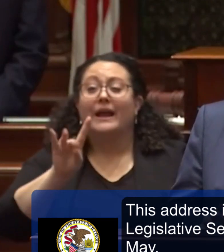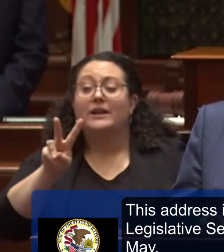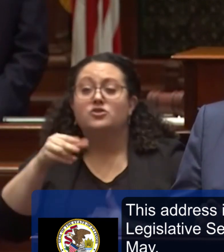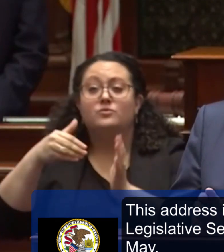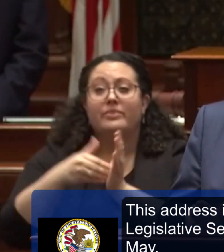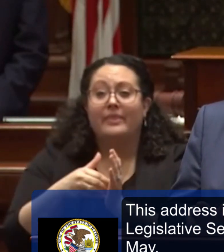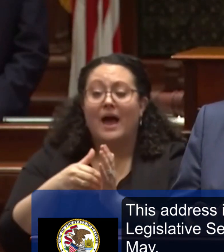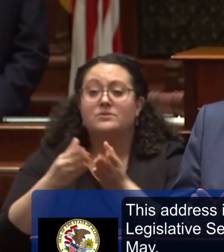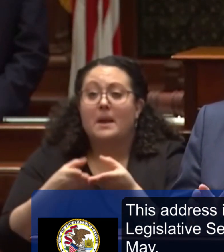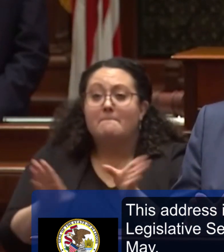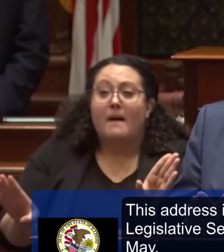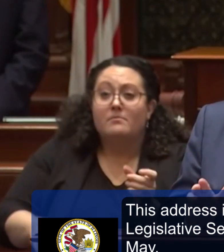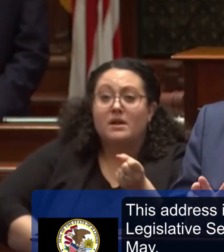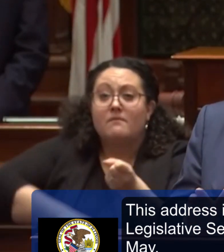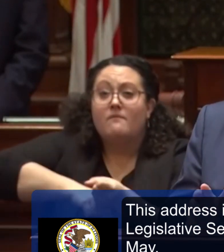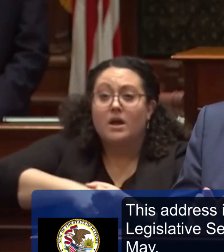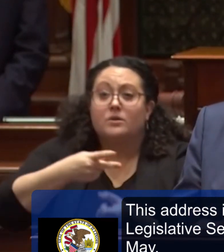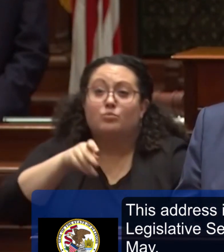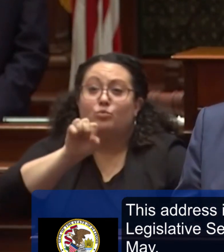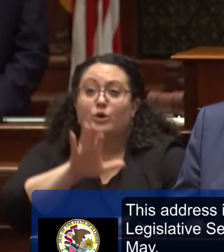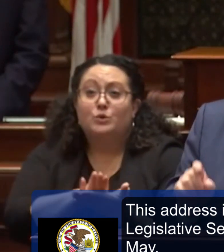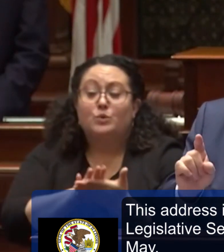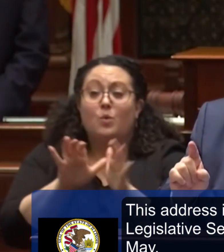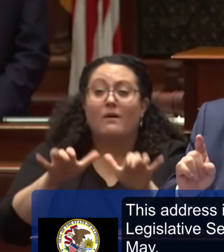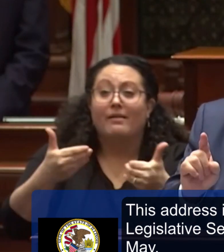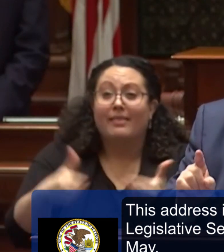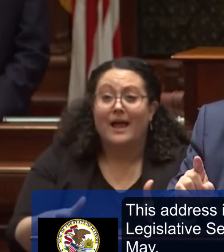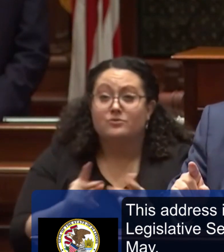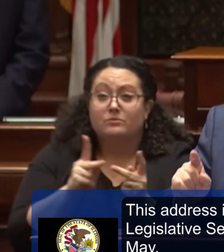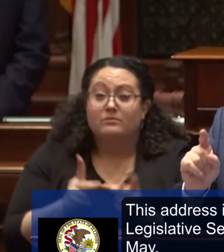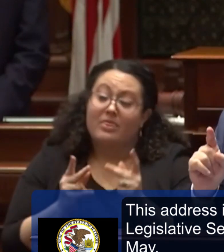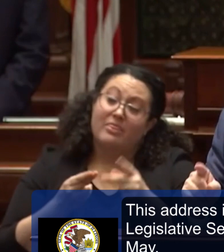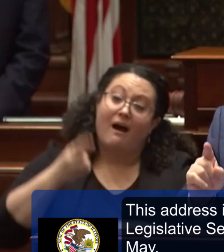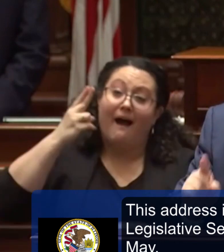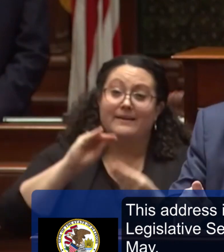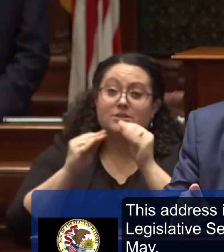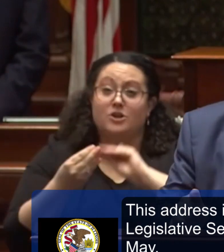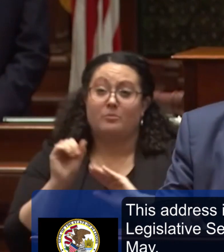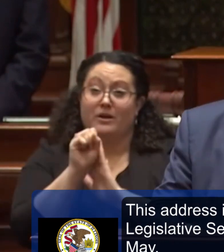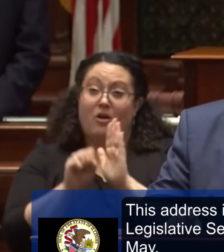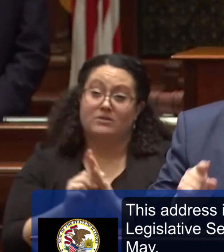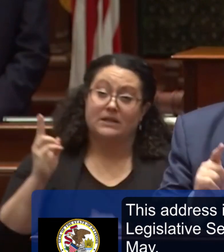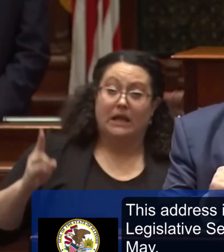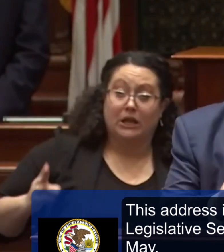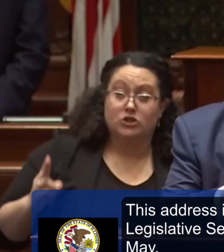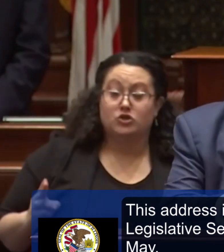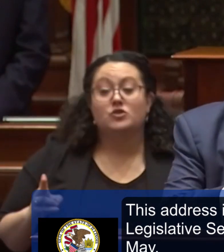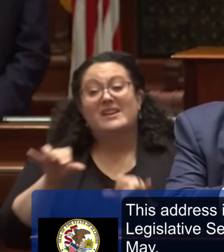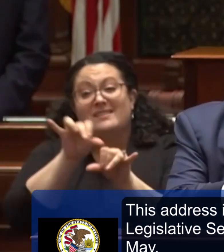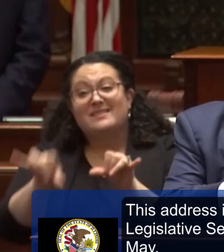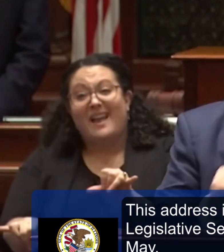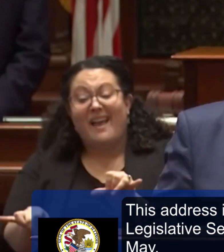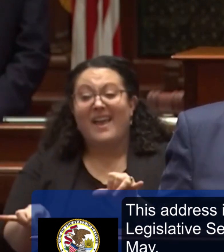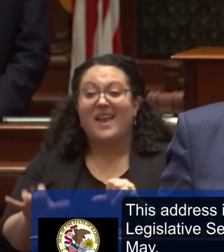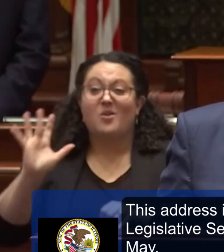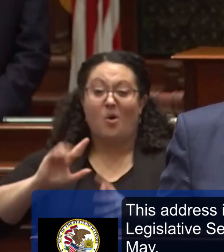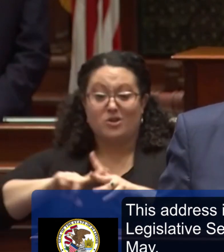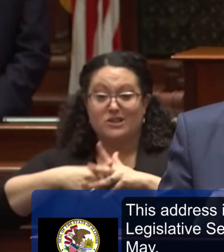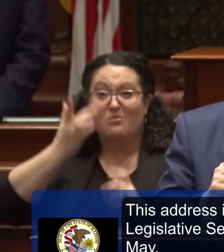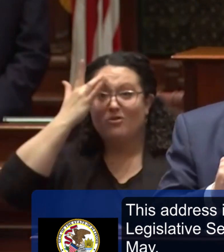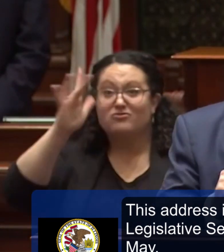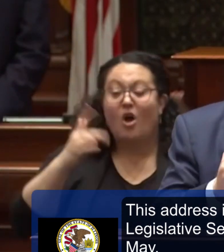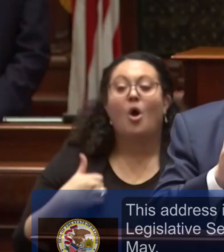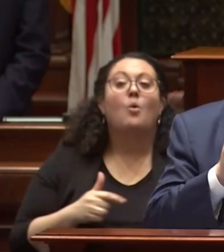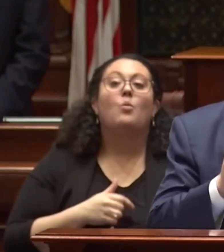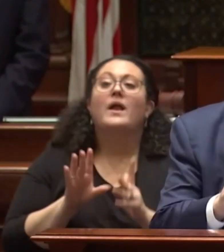82,000 publicly funded preschool classroom seats, the highest number in our state's history. And staying on the Smart Start plan,